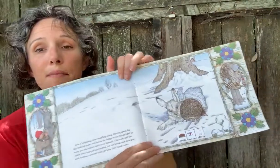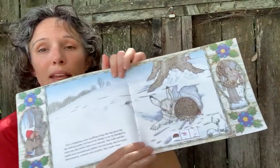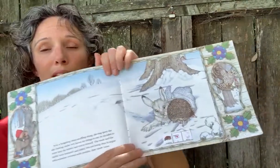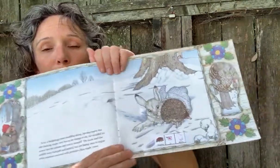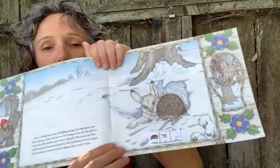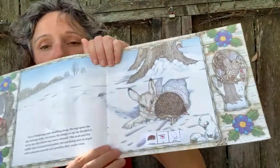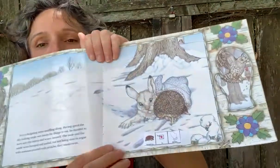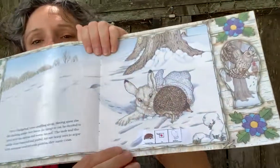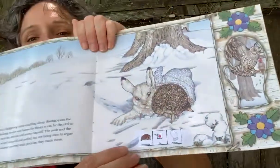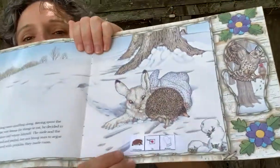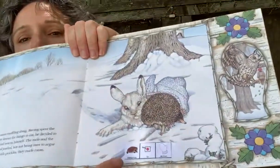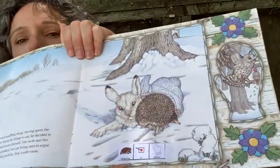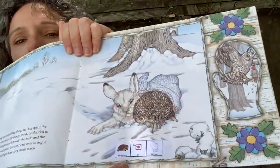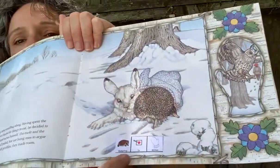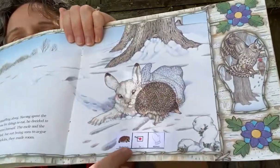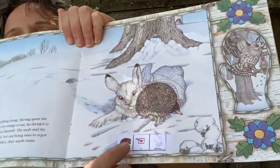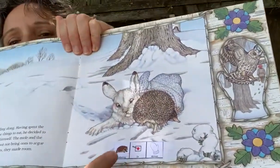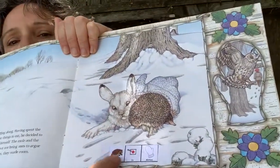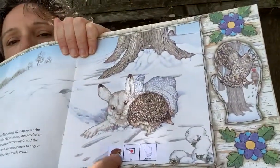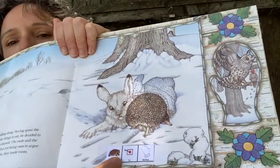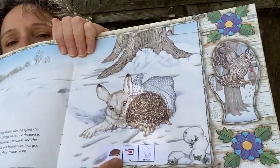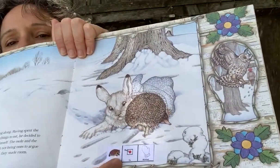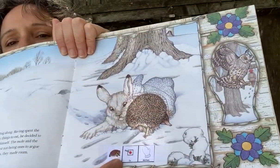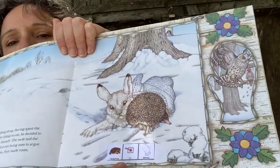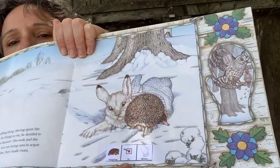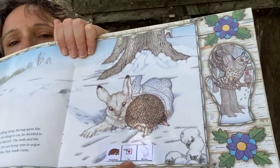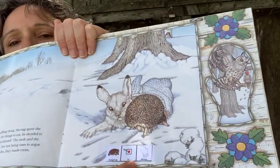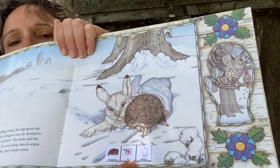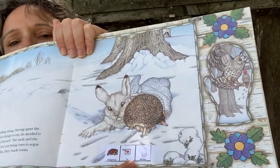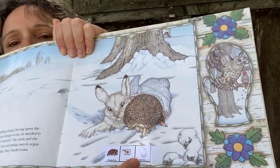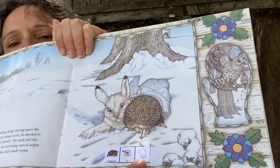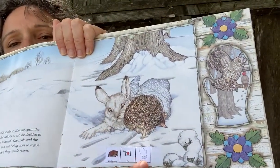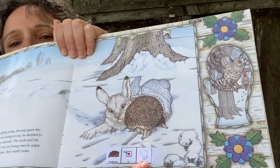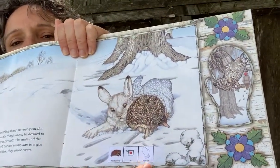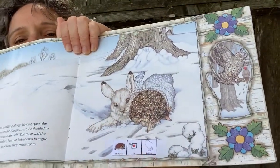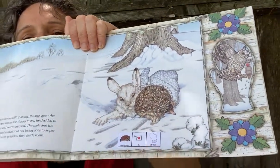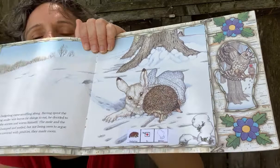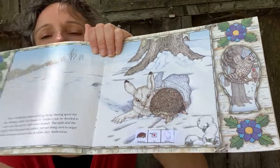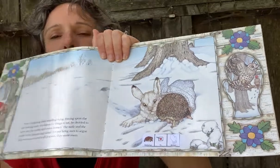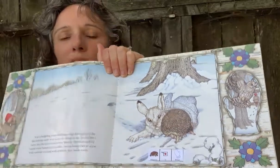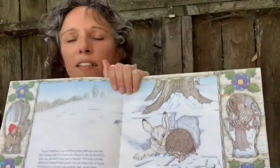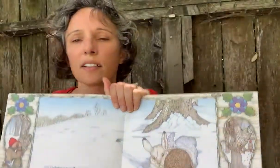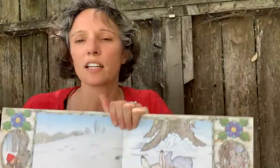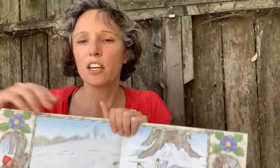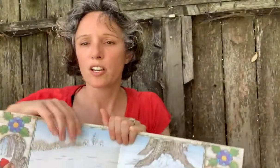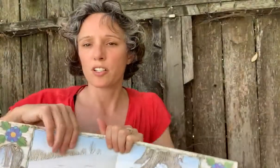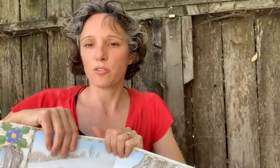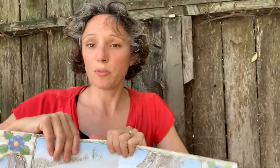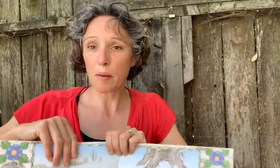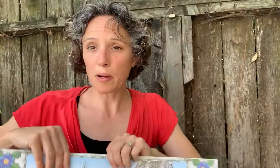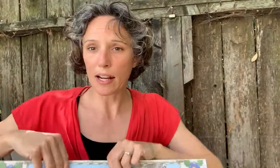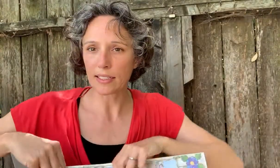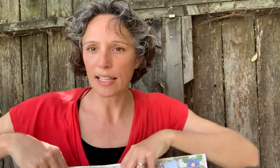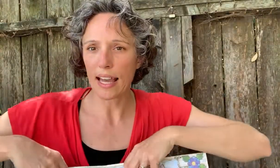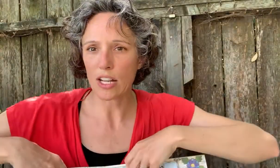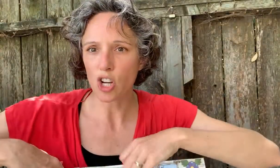made room. The hedgehog is going in the mitten. Do you remember how to say